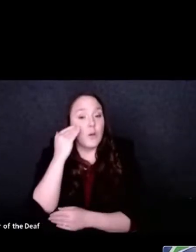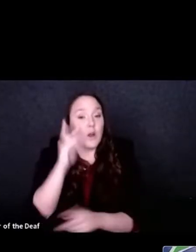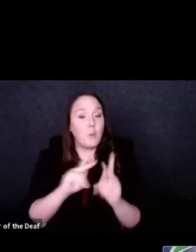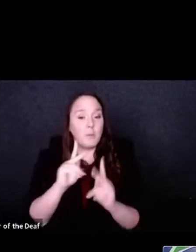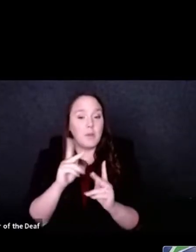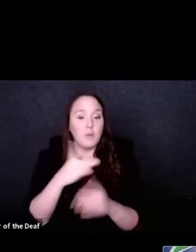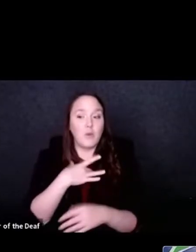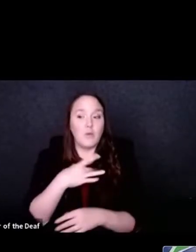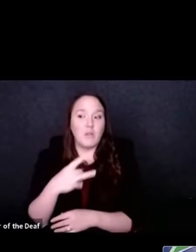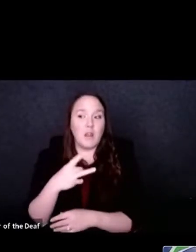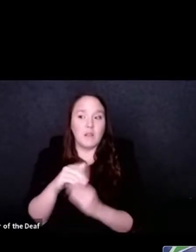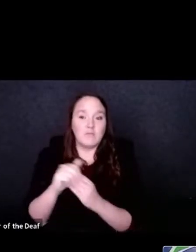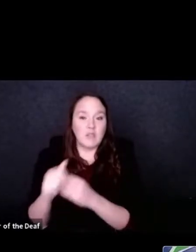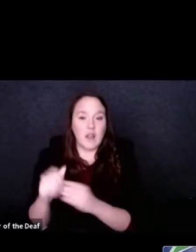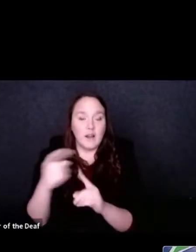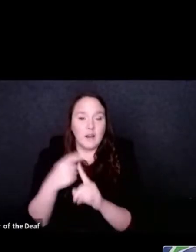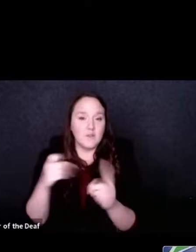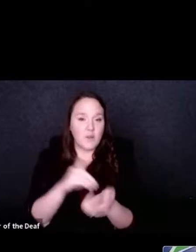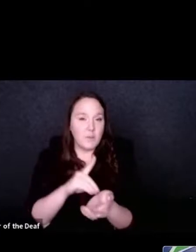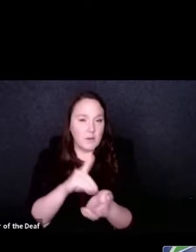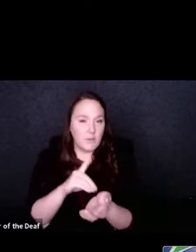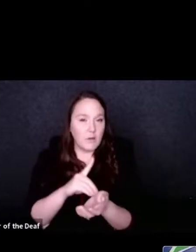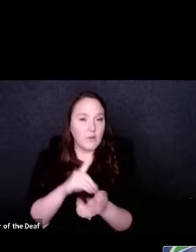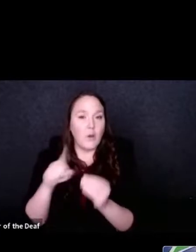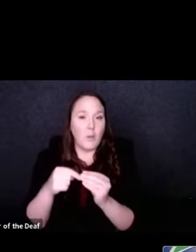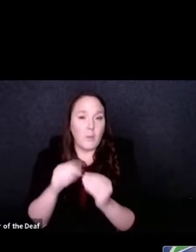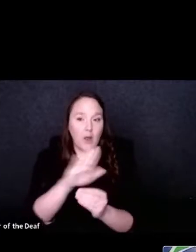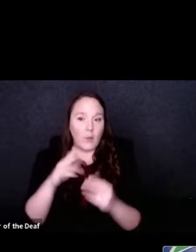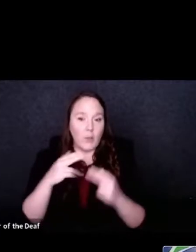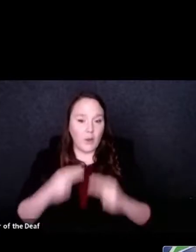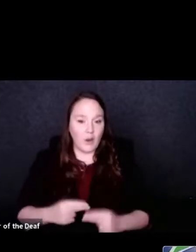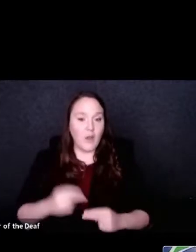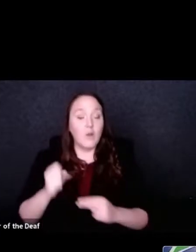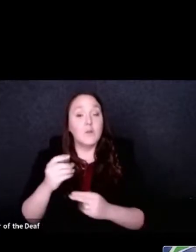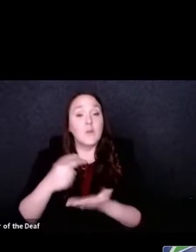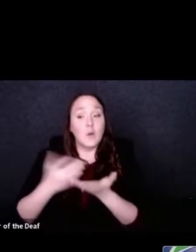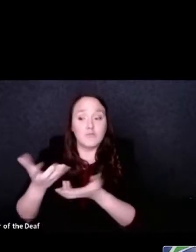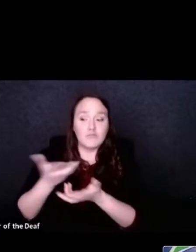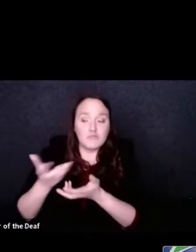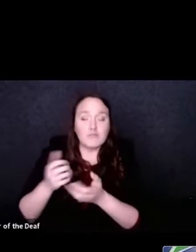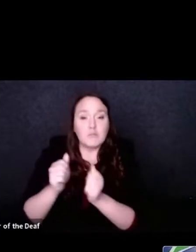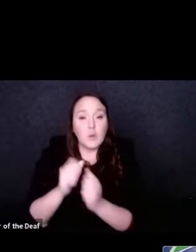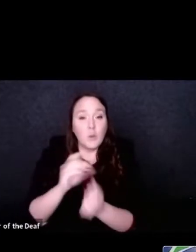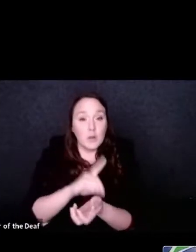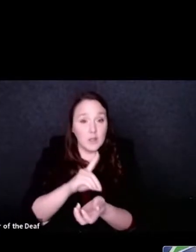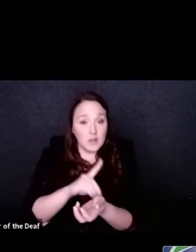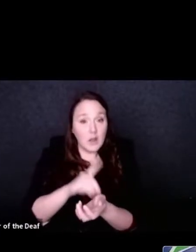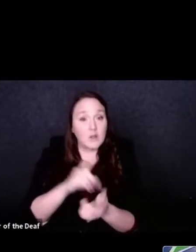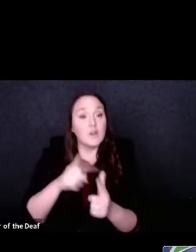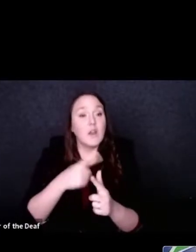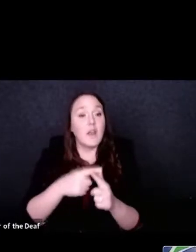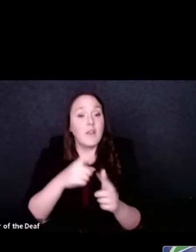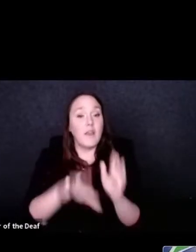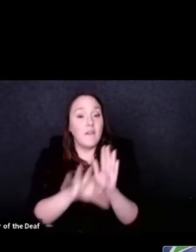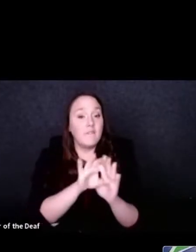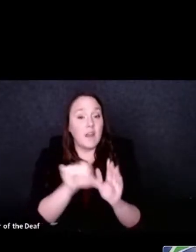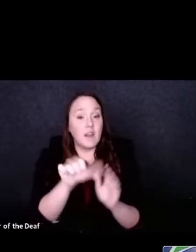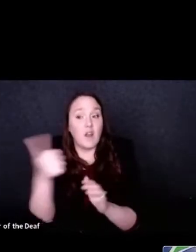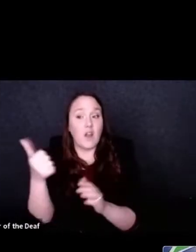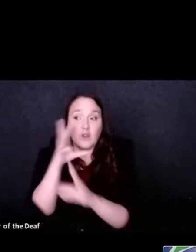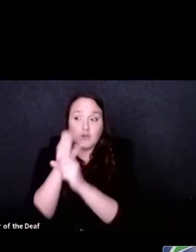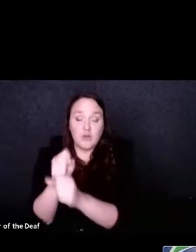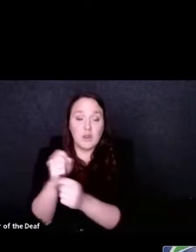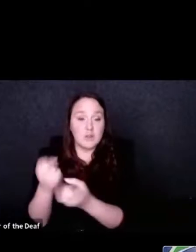guidance about their health and their information from their doctors. And so have that conversation with them and then find other trusted sources. Do you want to add anything?